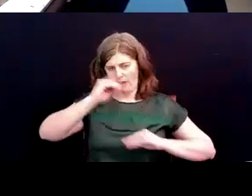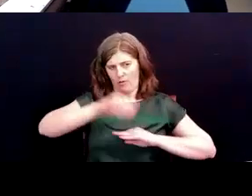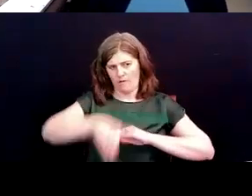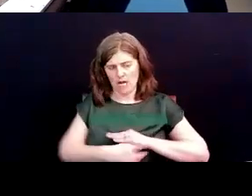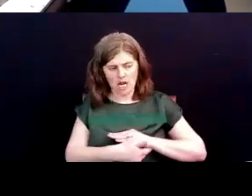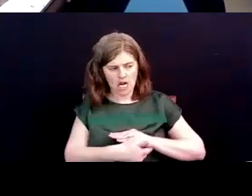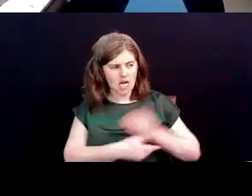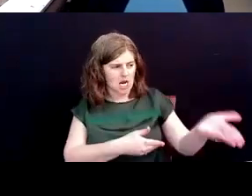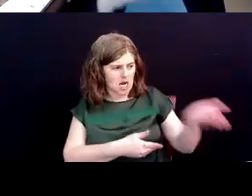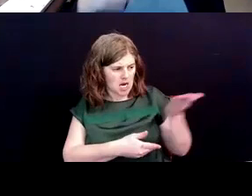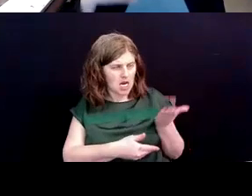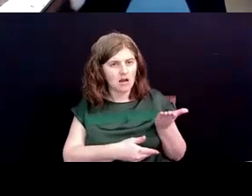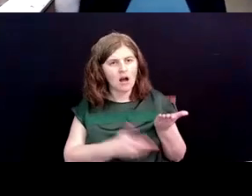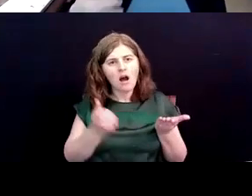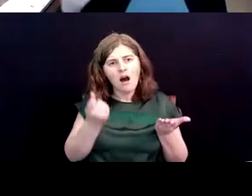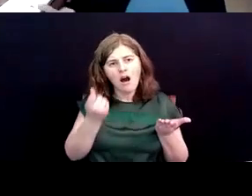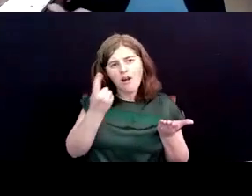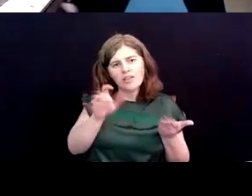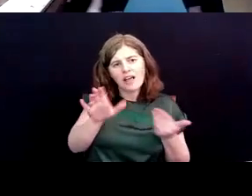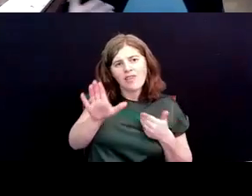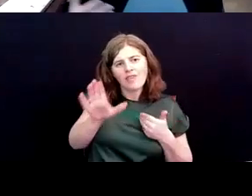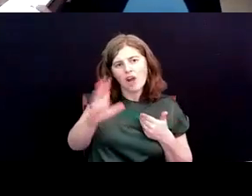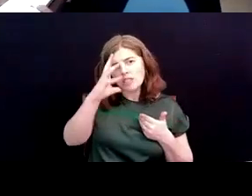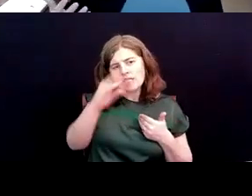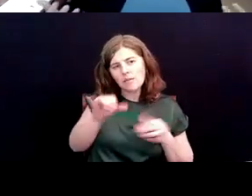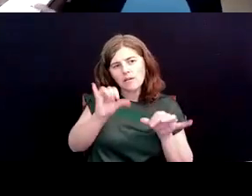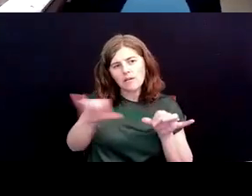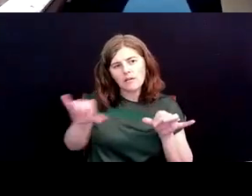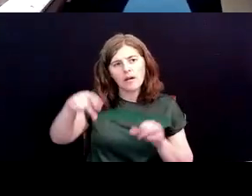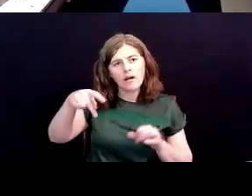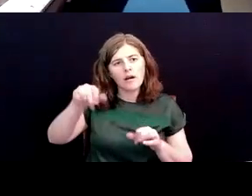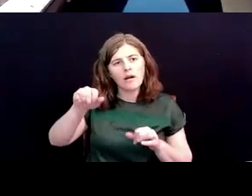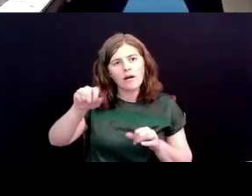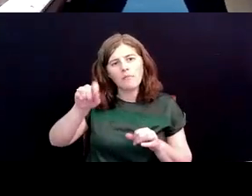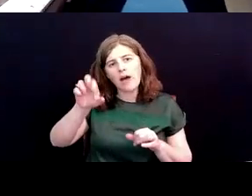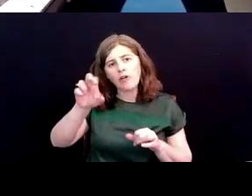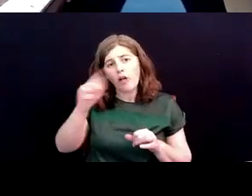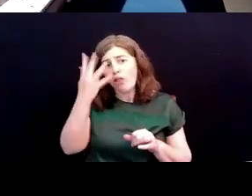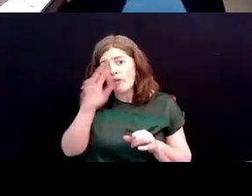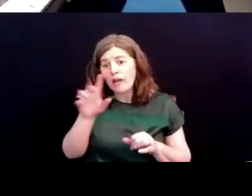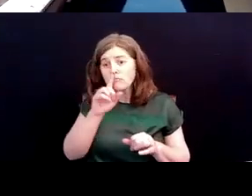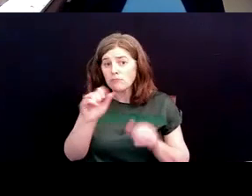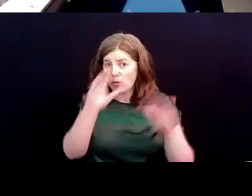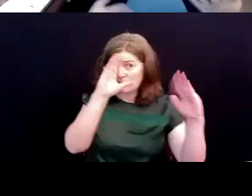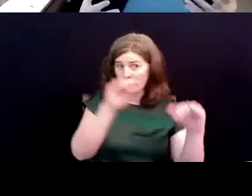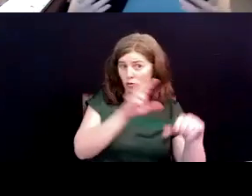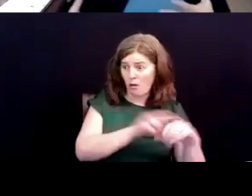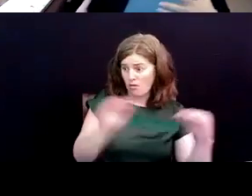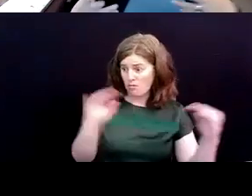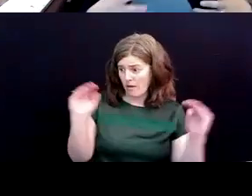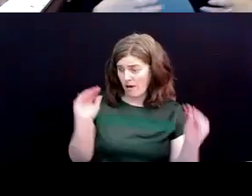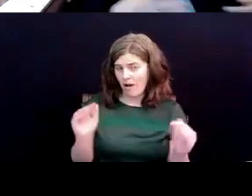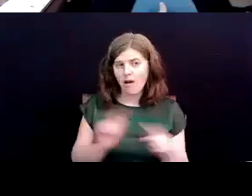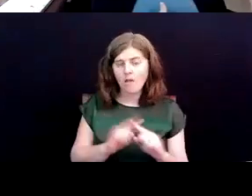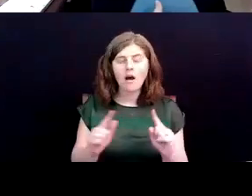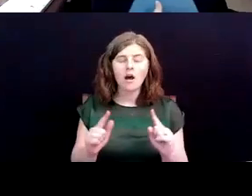this child's REM sleep or that sleep pattern look like? Is it what we would expect it to be? But I can tell you that there's way